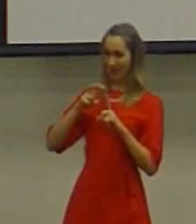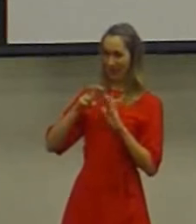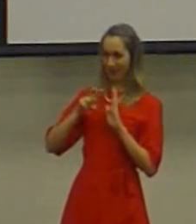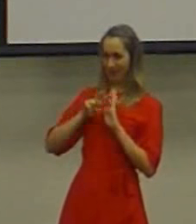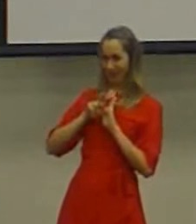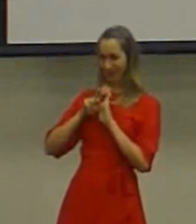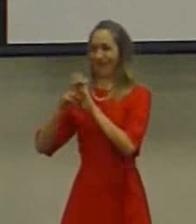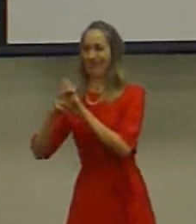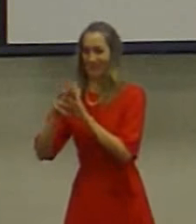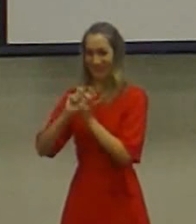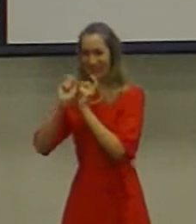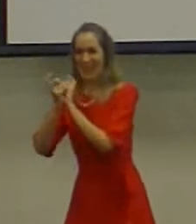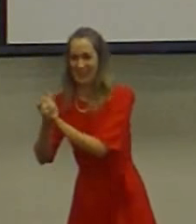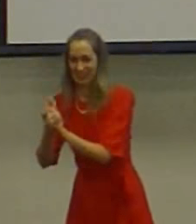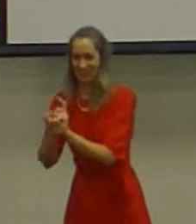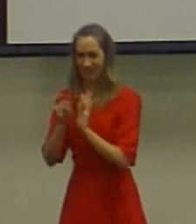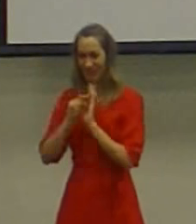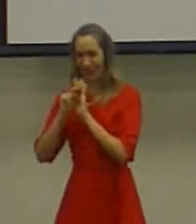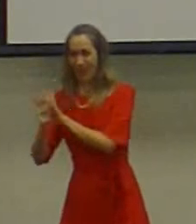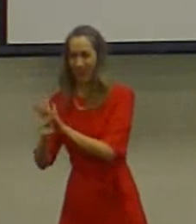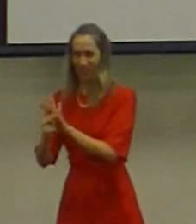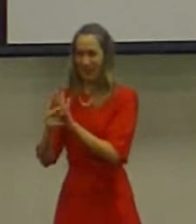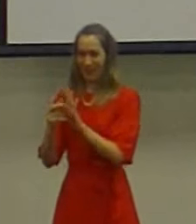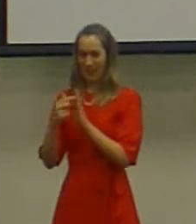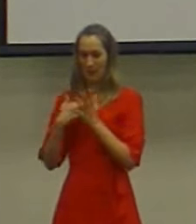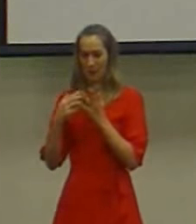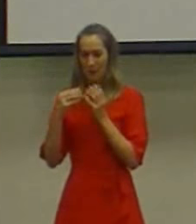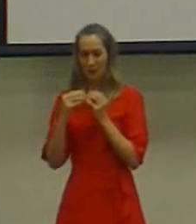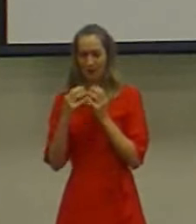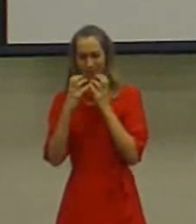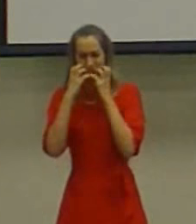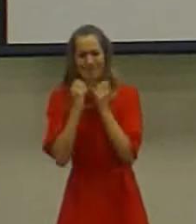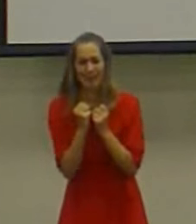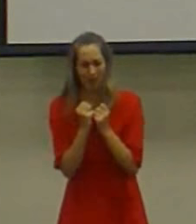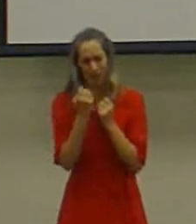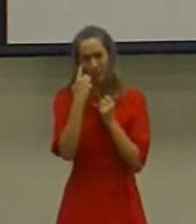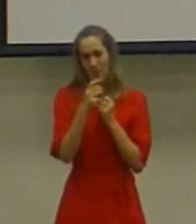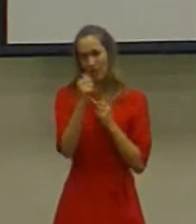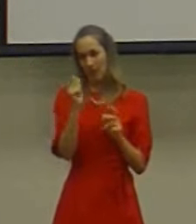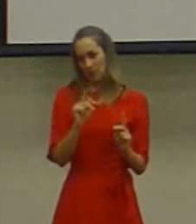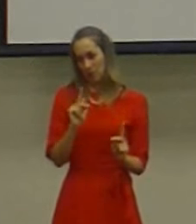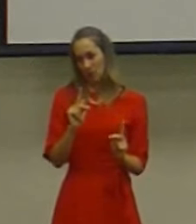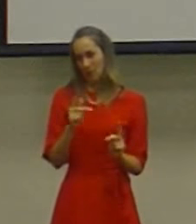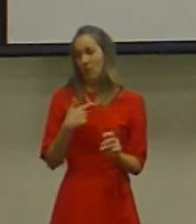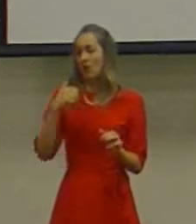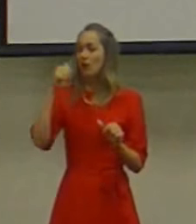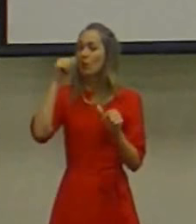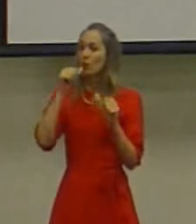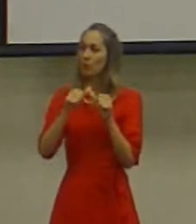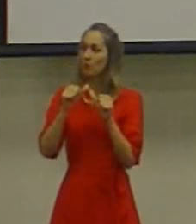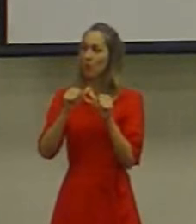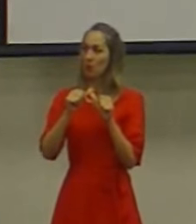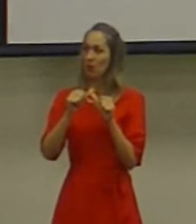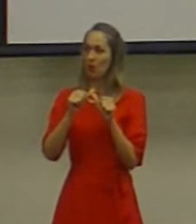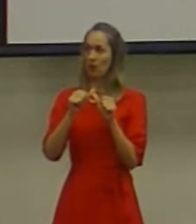changed my perspective on caring for other people. And I can remember just in that moment,